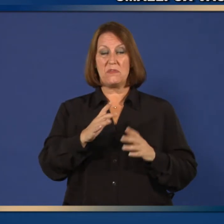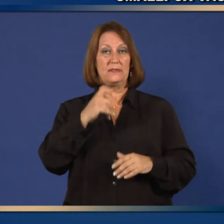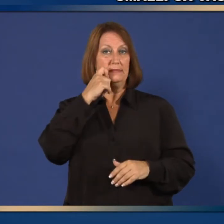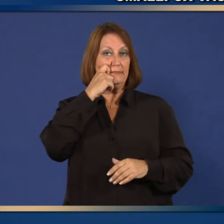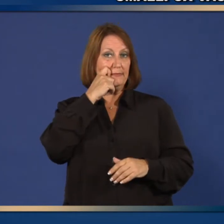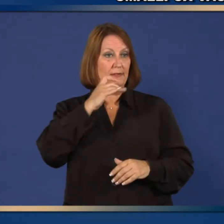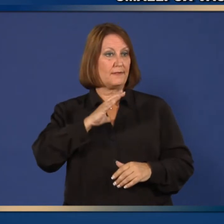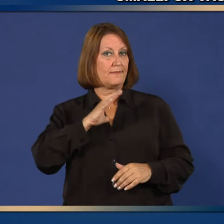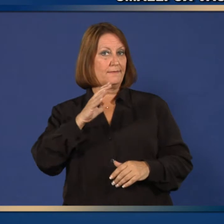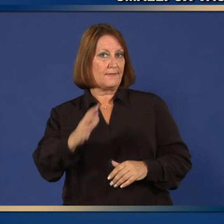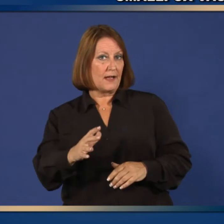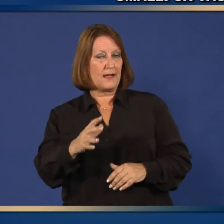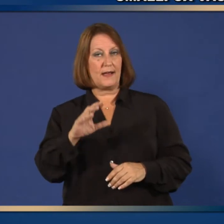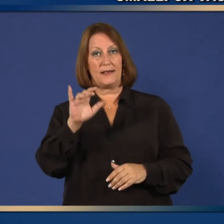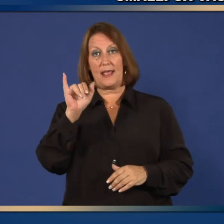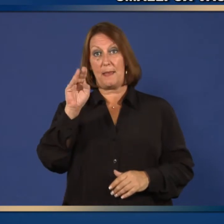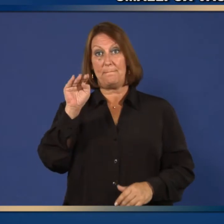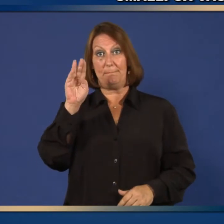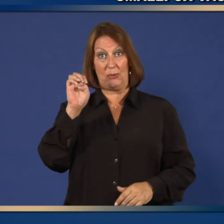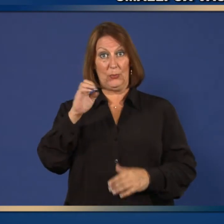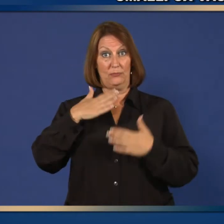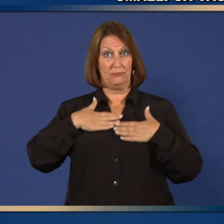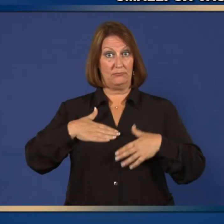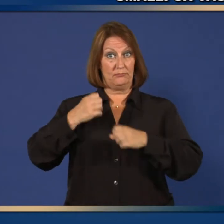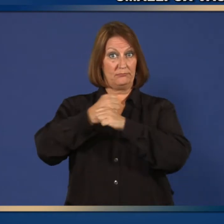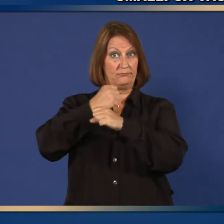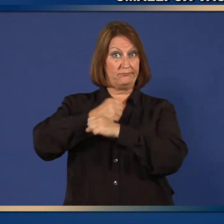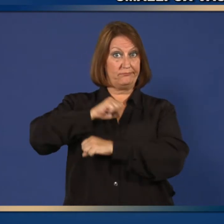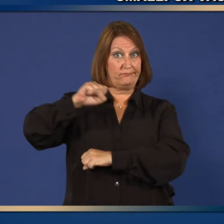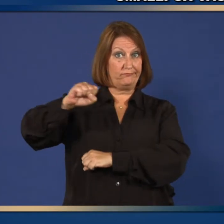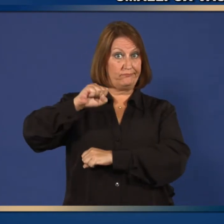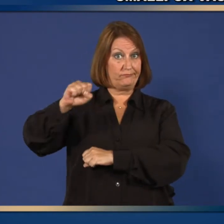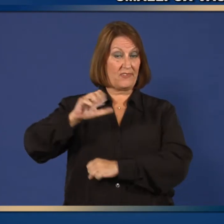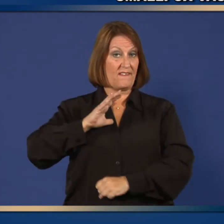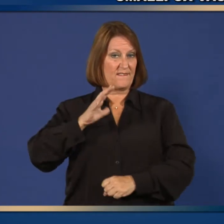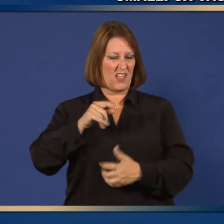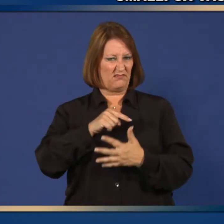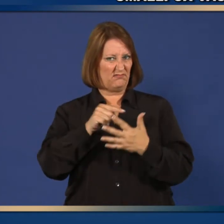their healthcare provider before getting the vaccine.